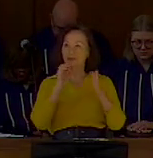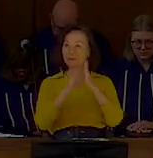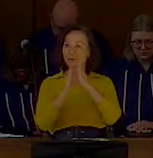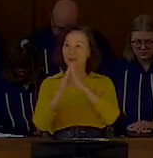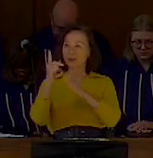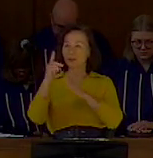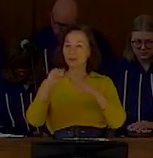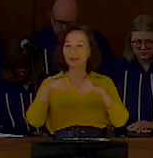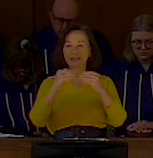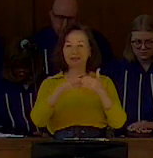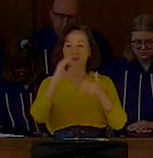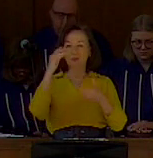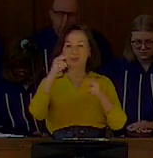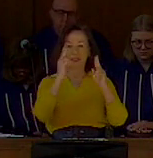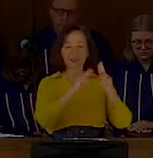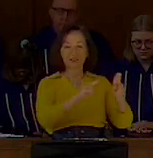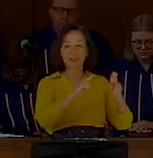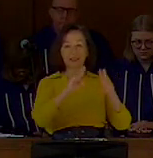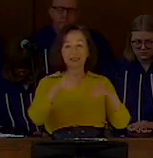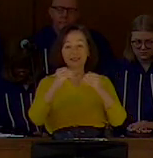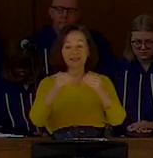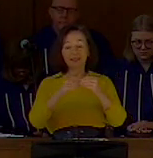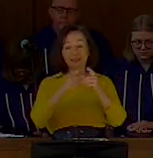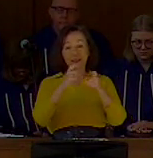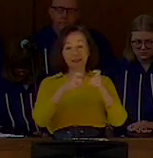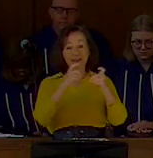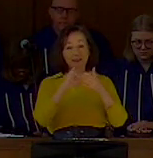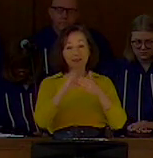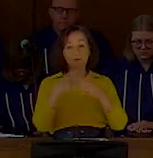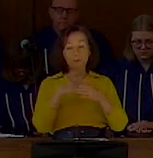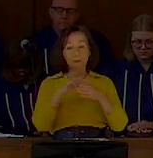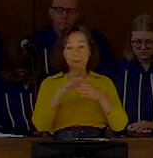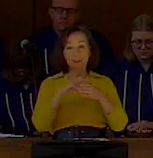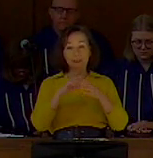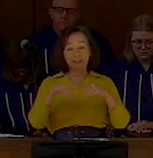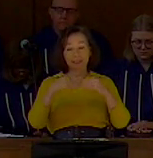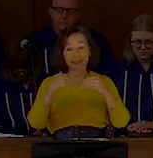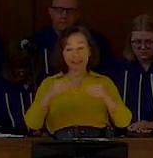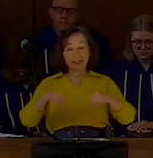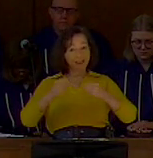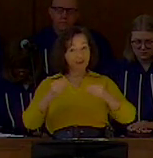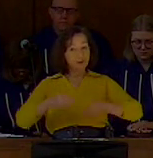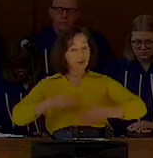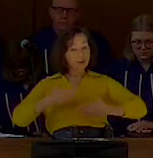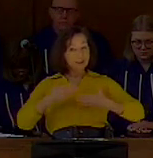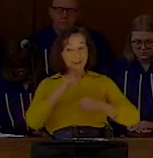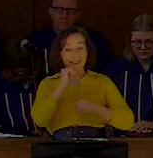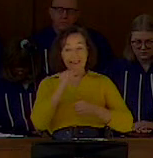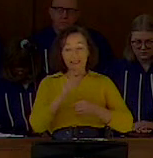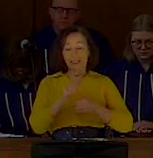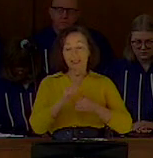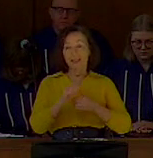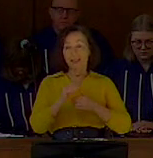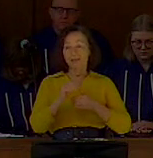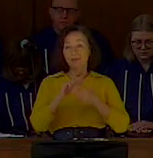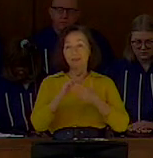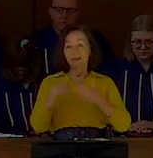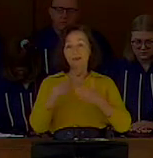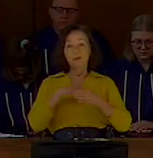and give you glory and honor. Give these gifts that we give cheerfully, that we give not grudgingly, that